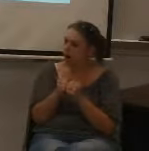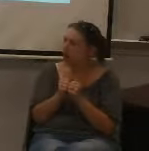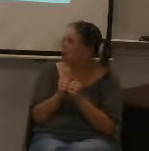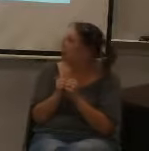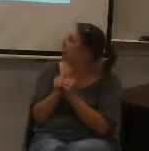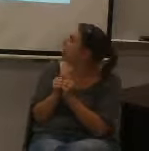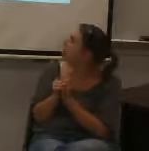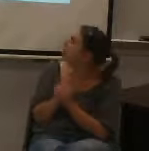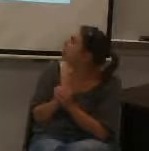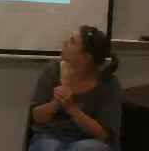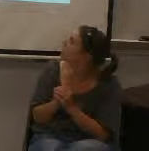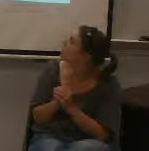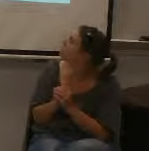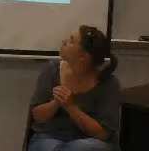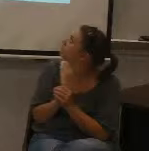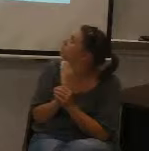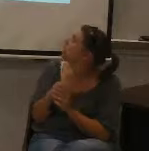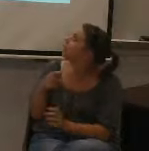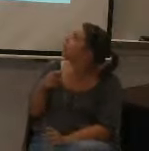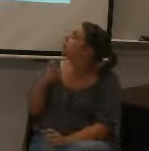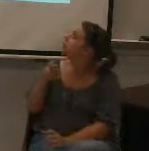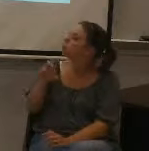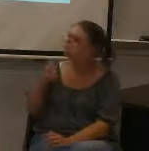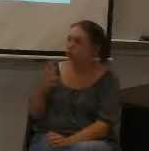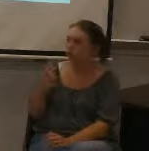water table higher.